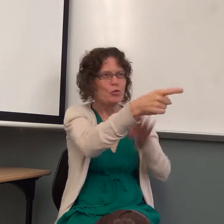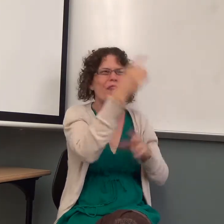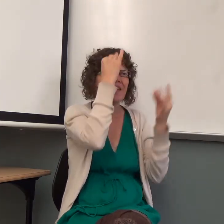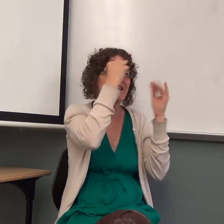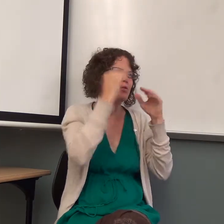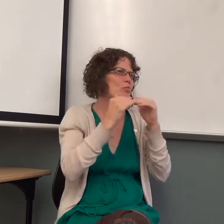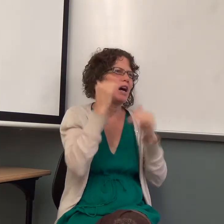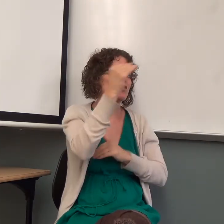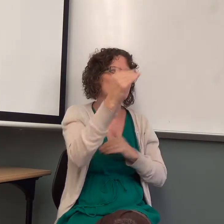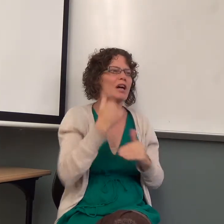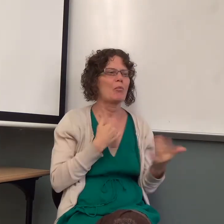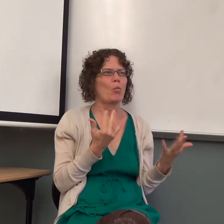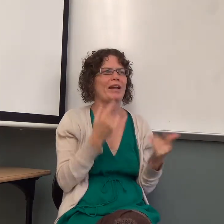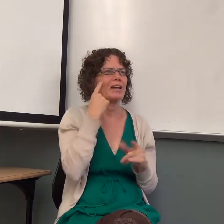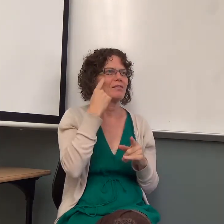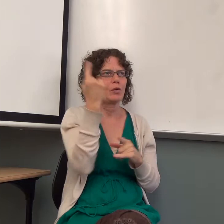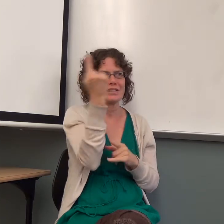waiting for one to come.